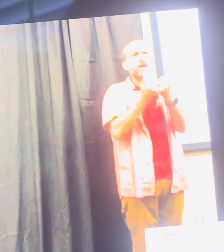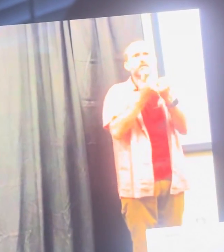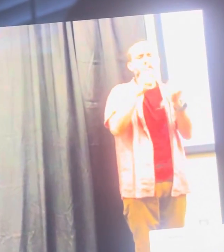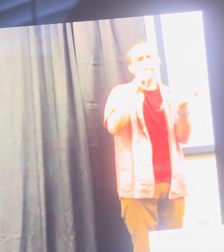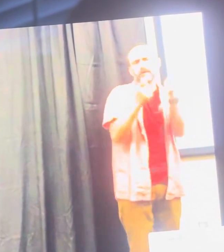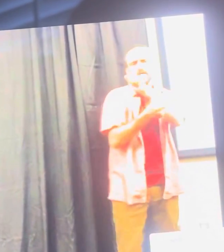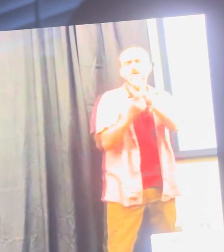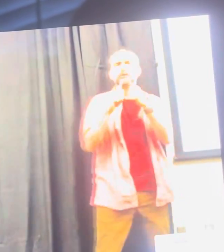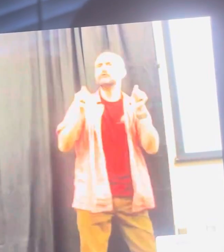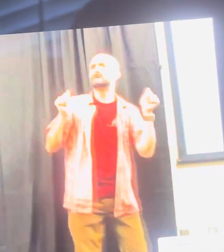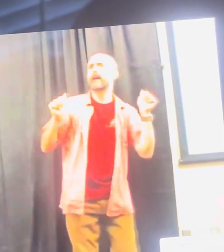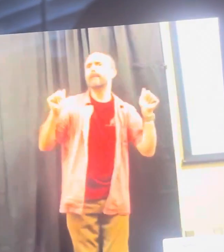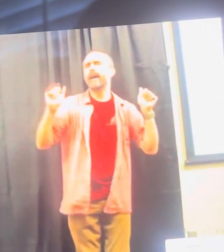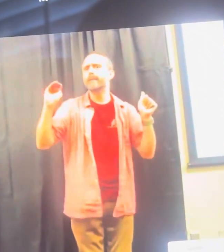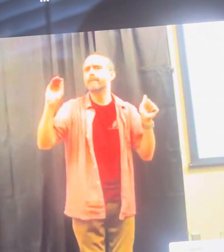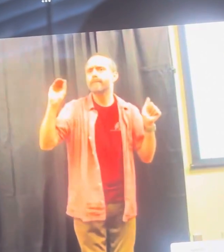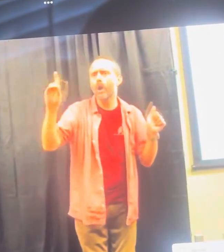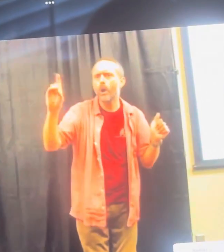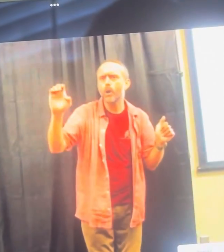figure out how to change that into